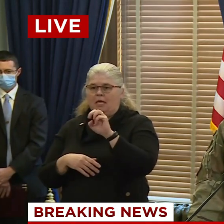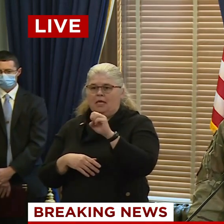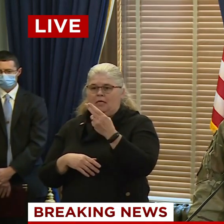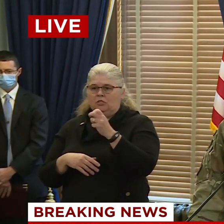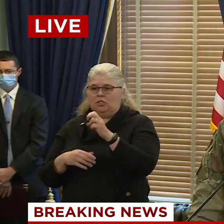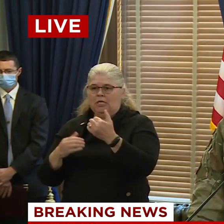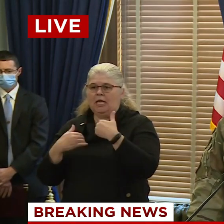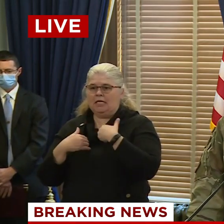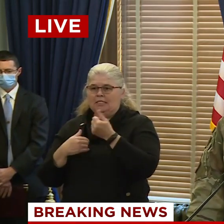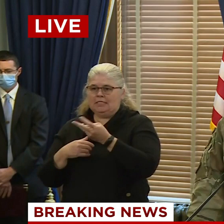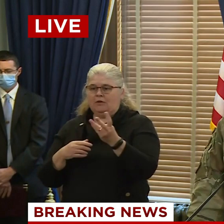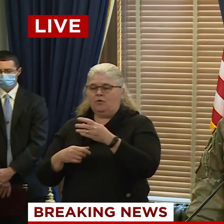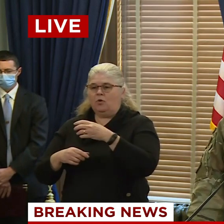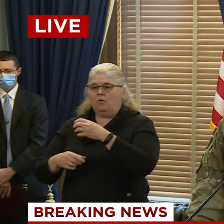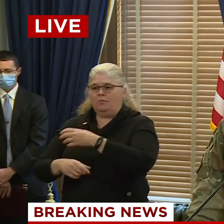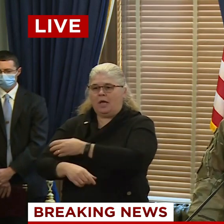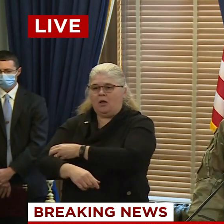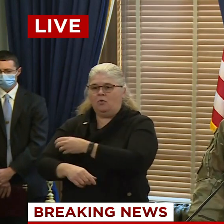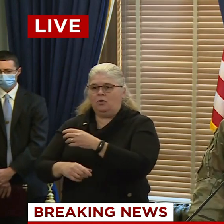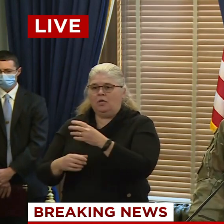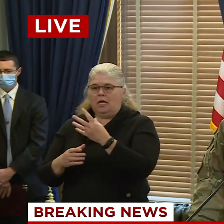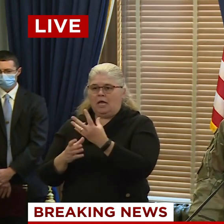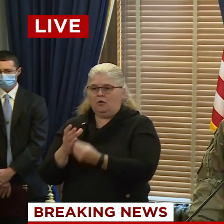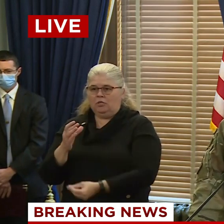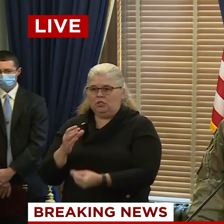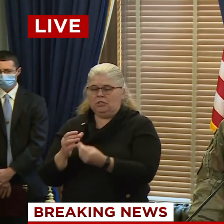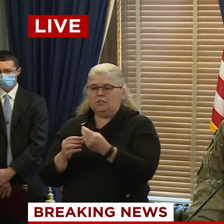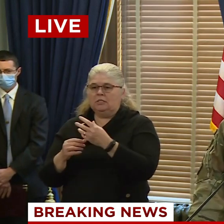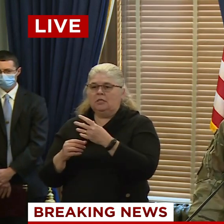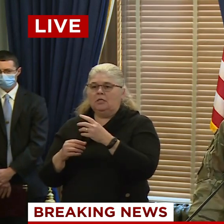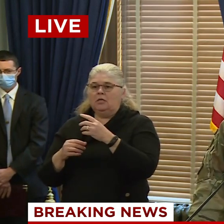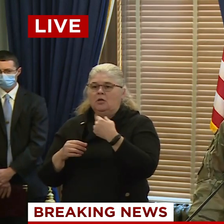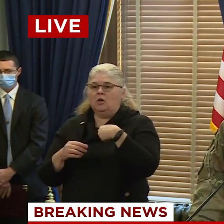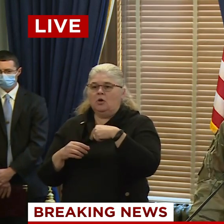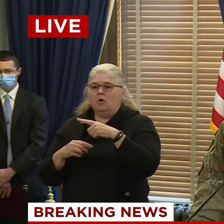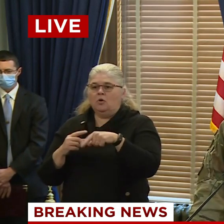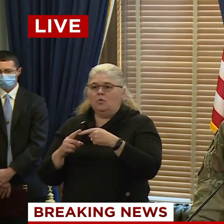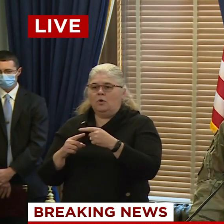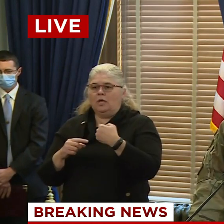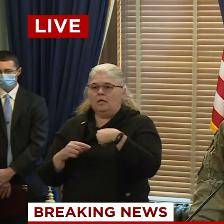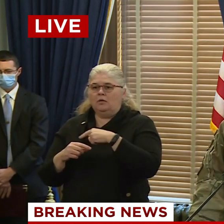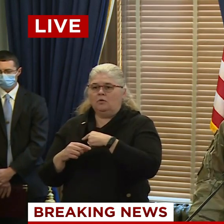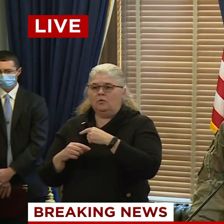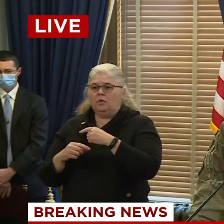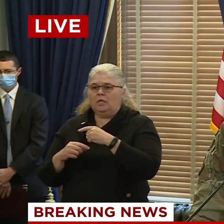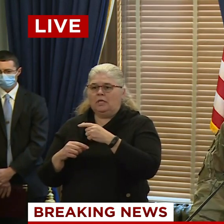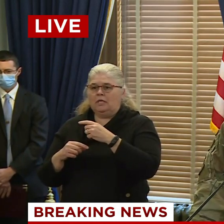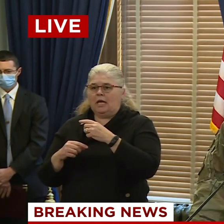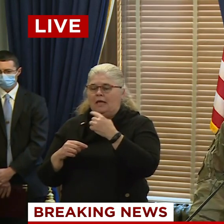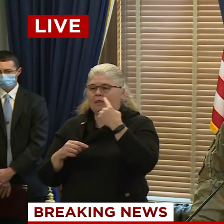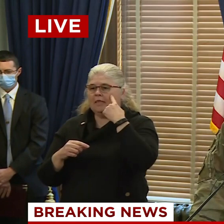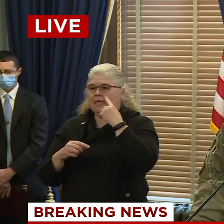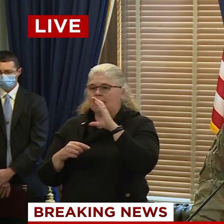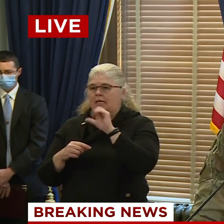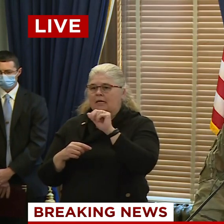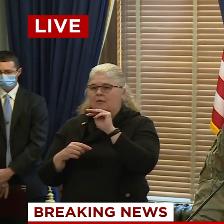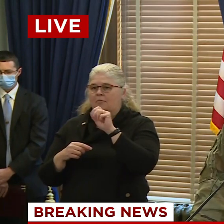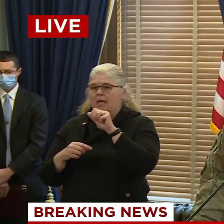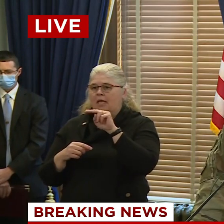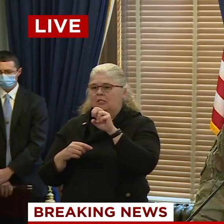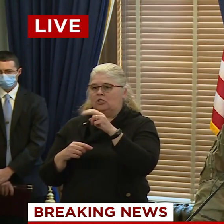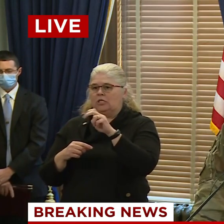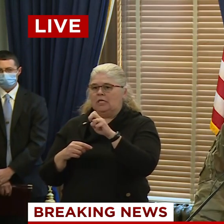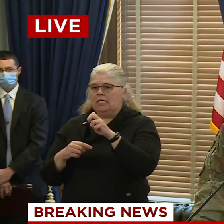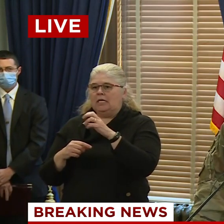power outages. I think Chairman French will talk a little bit about the power outages. I believe Comanche County was due to a rolling power outage, so I'm not sure they've